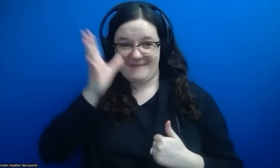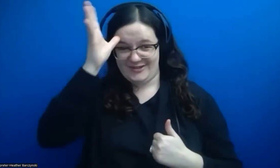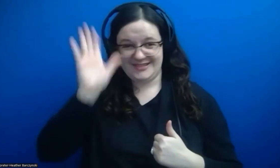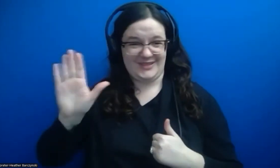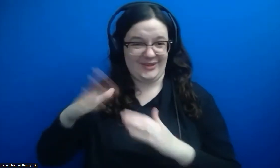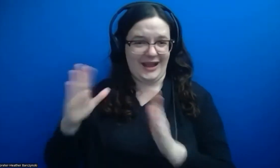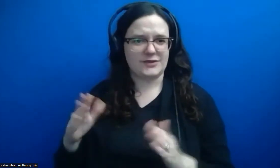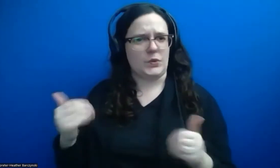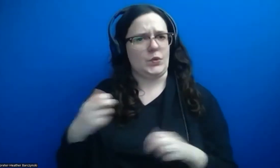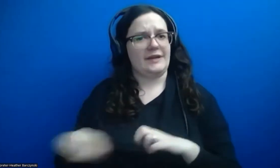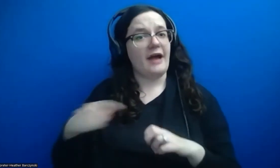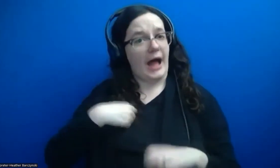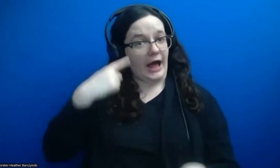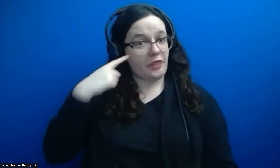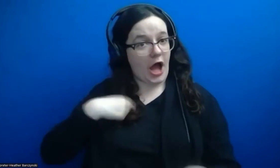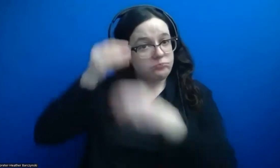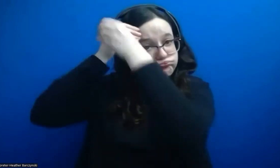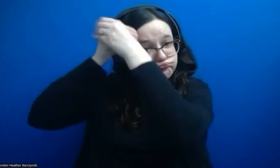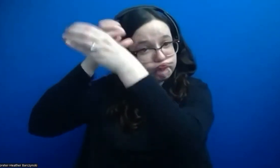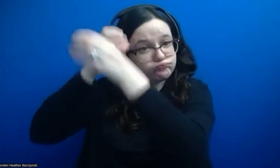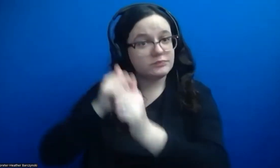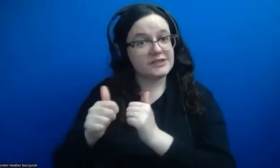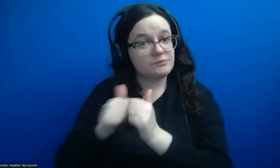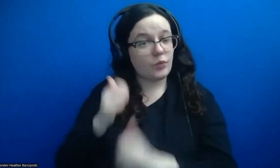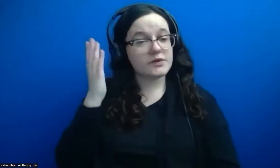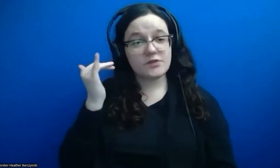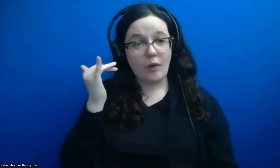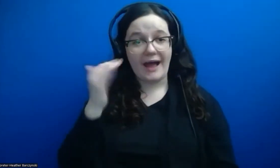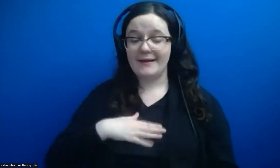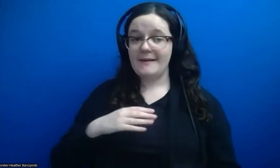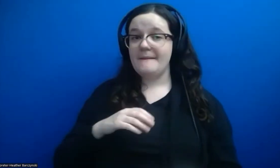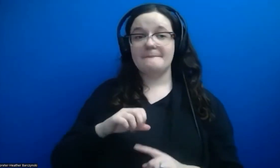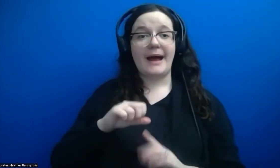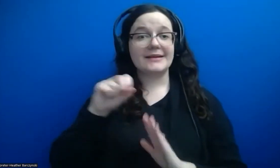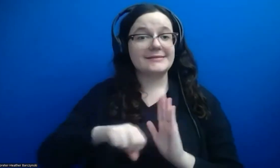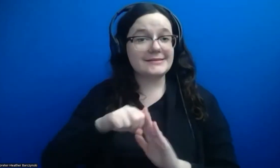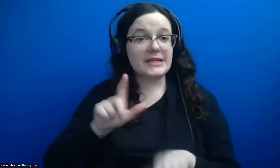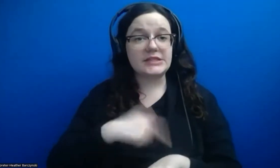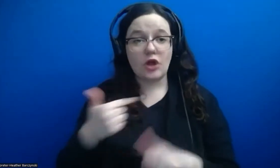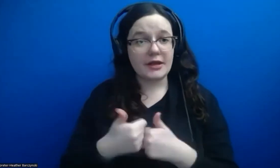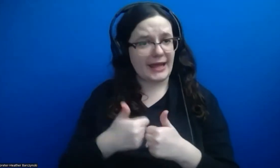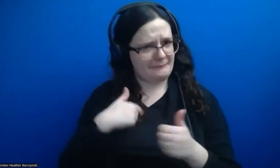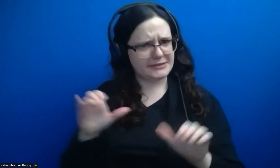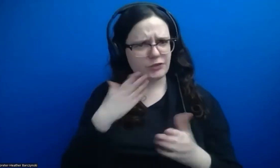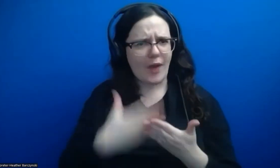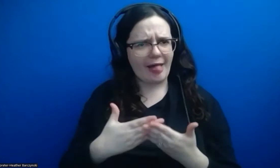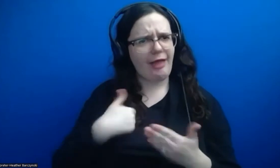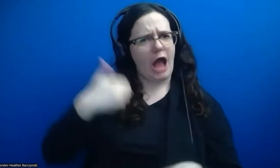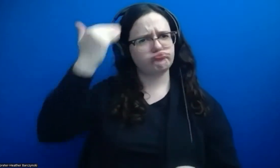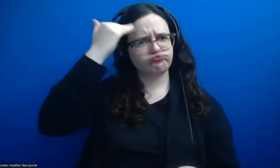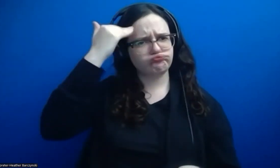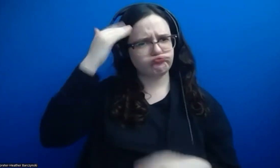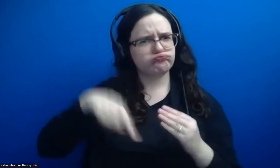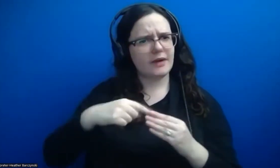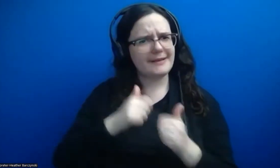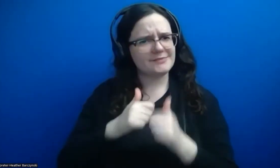all this knowledge of sport because I had always done well in my season longs, and I knew a lot about sports. So I just decided I was going to try to